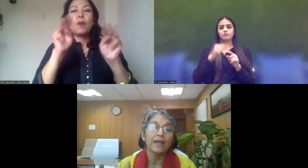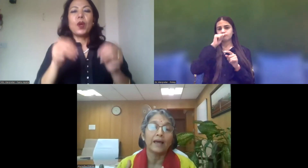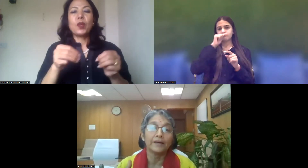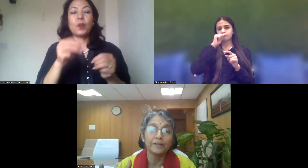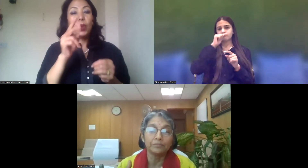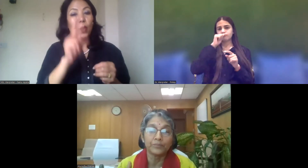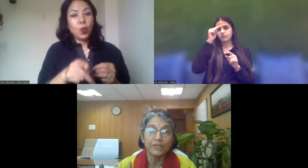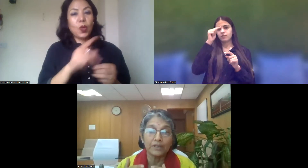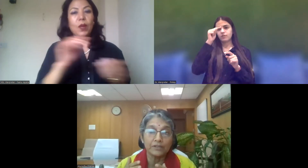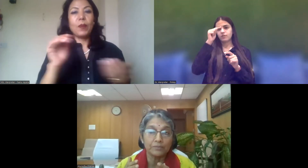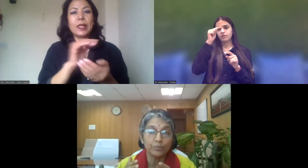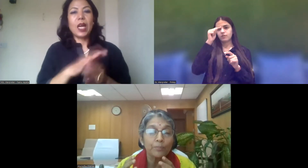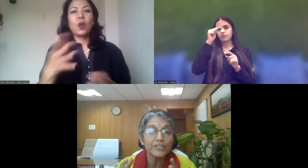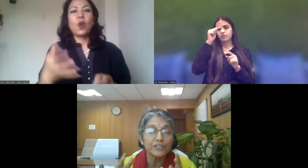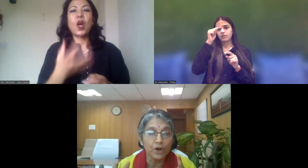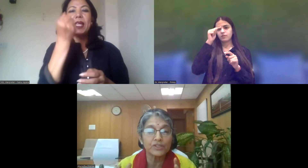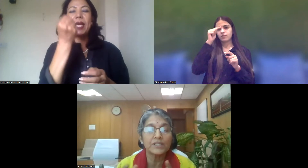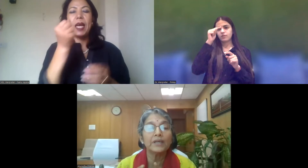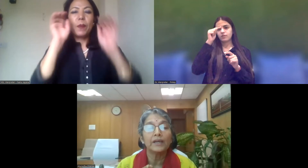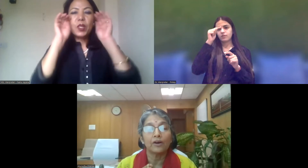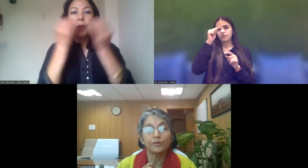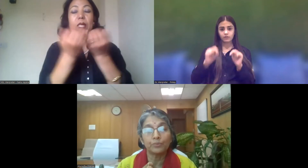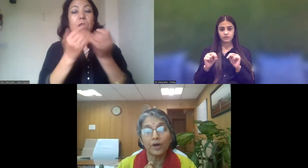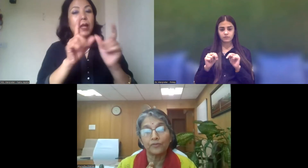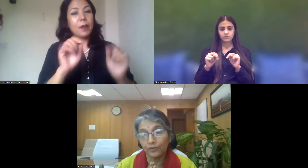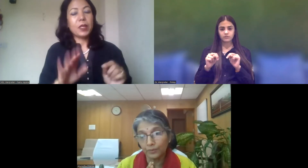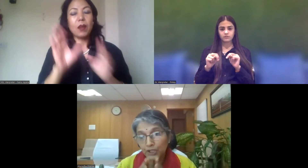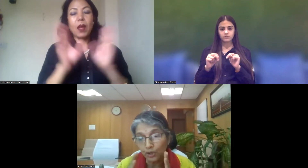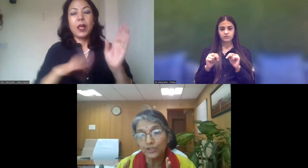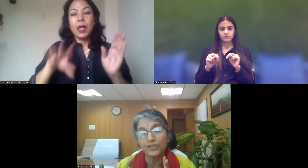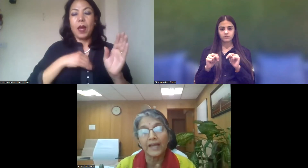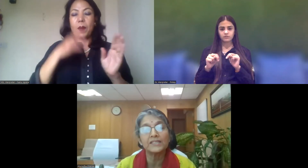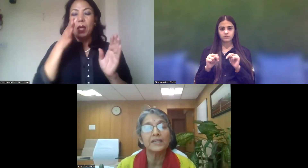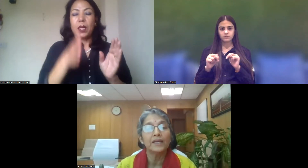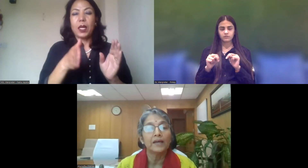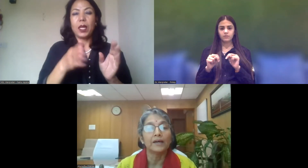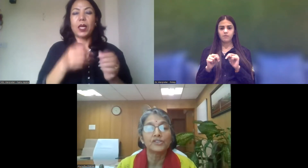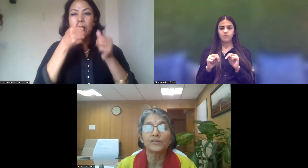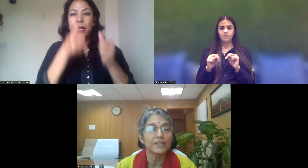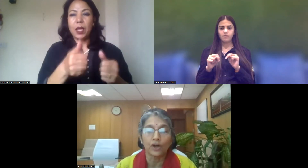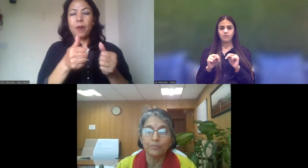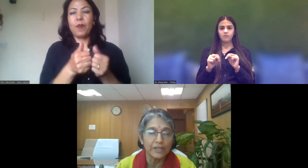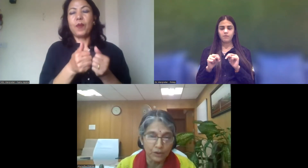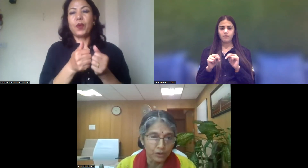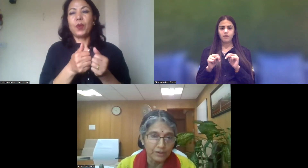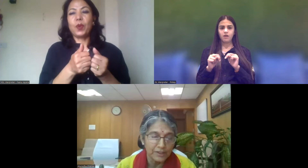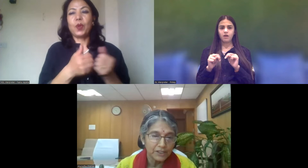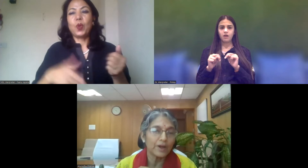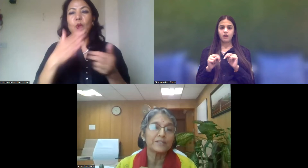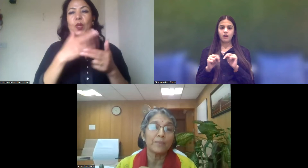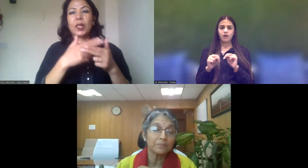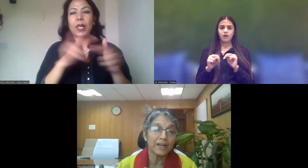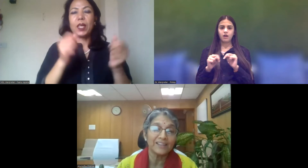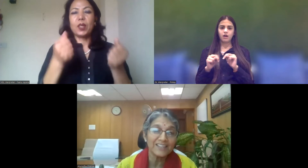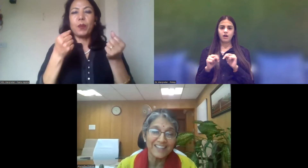as proper democracy of a mature society, children cannot be ignored.